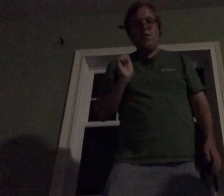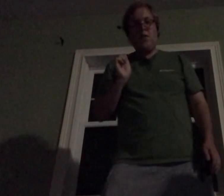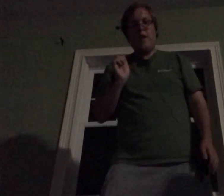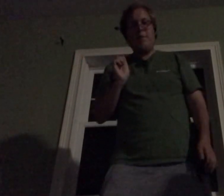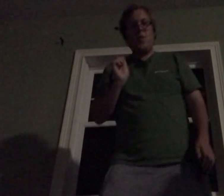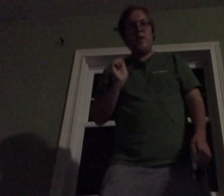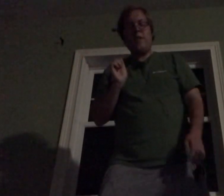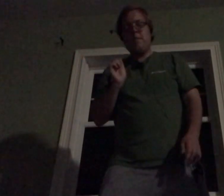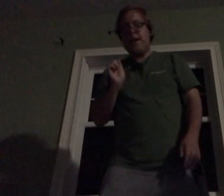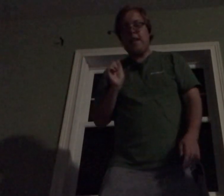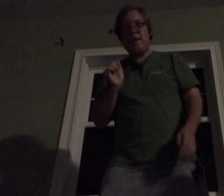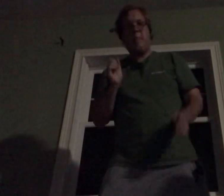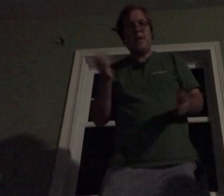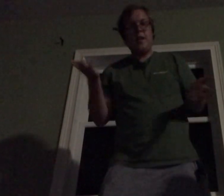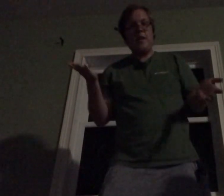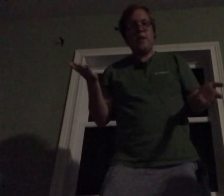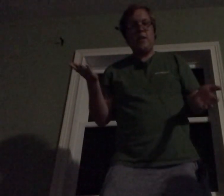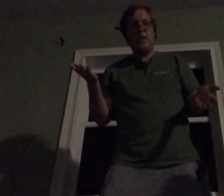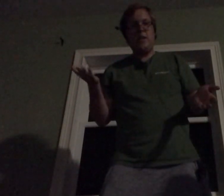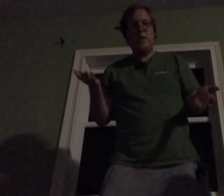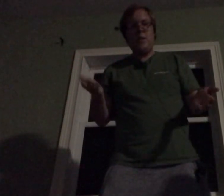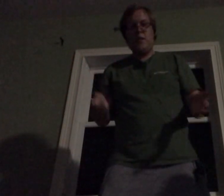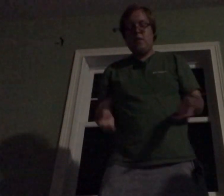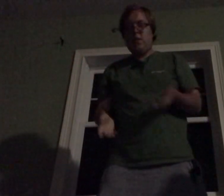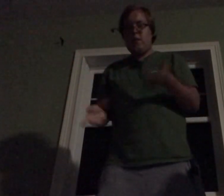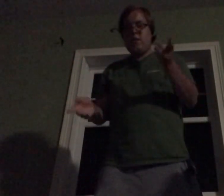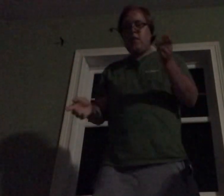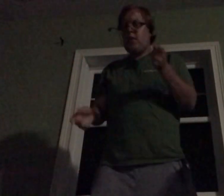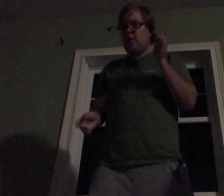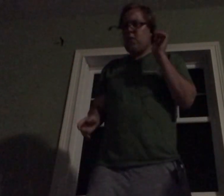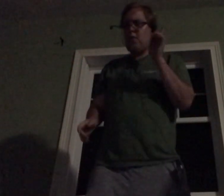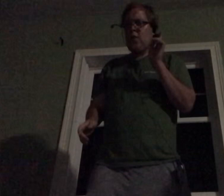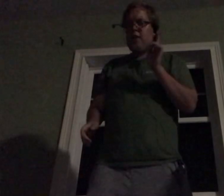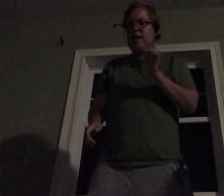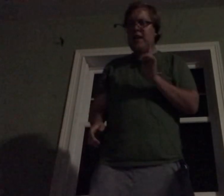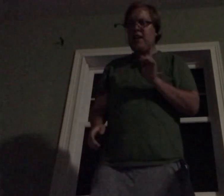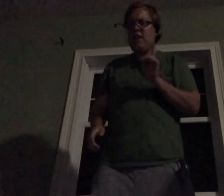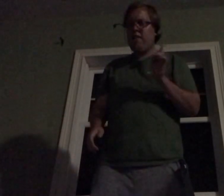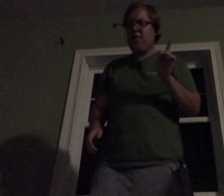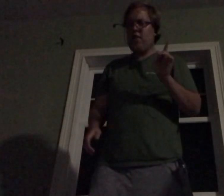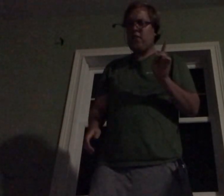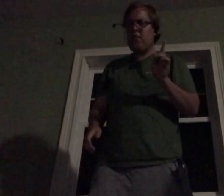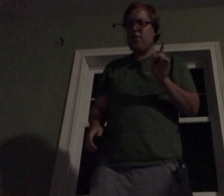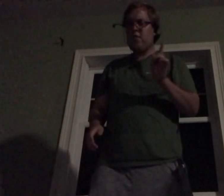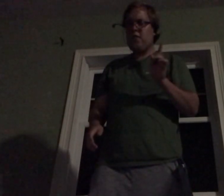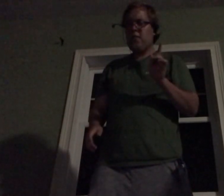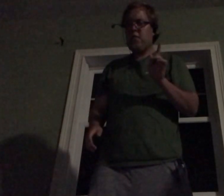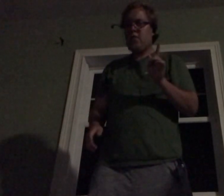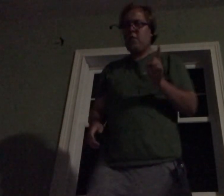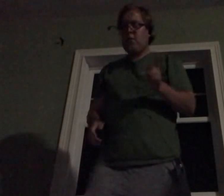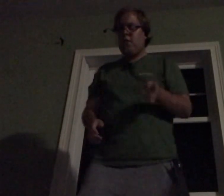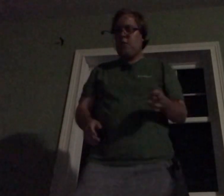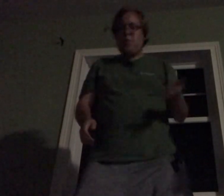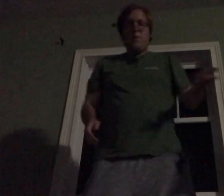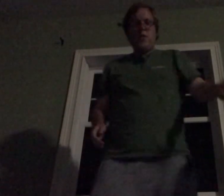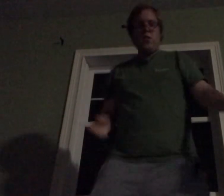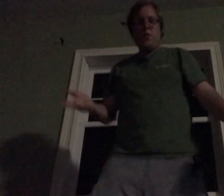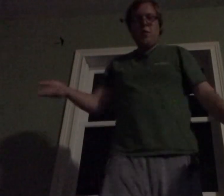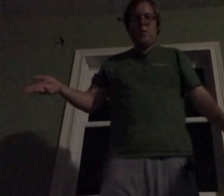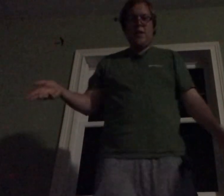I'm going to make it big? That's right. You heard it here first. Why must you ruin